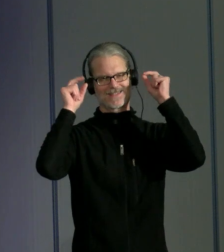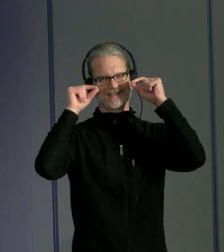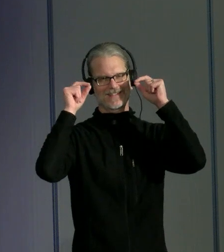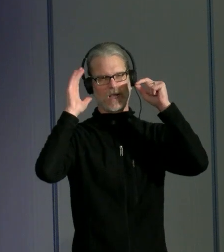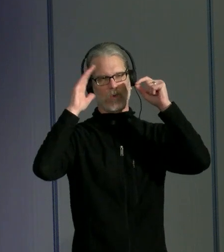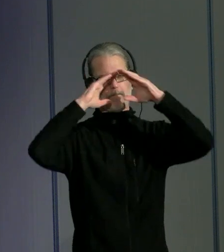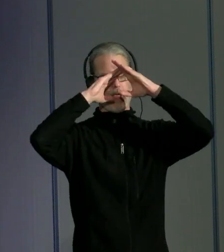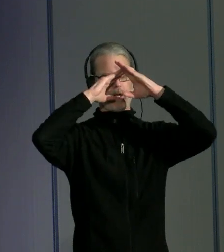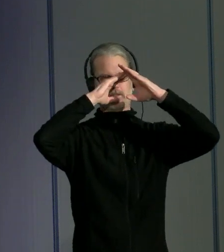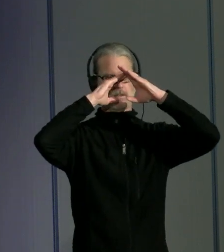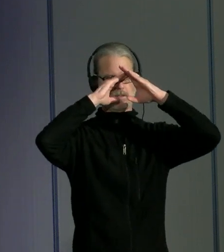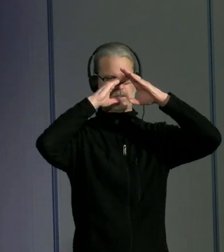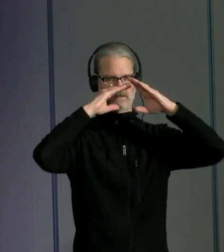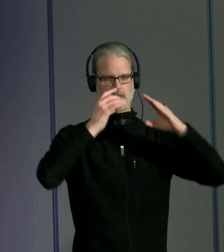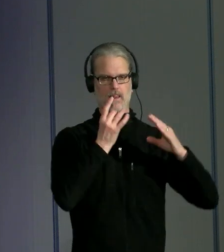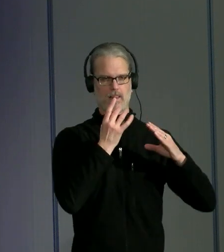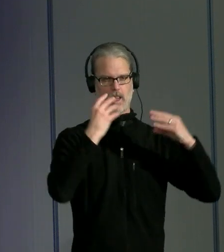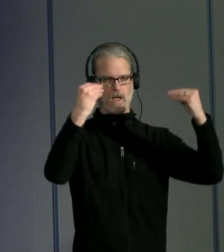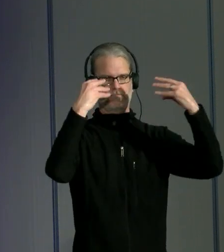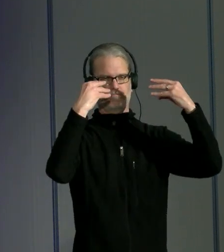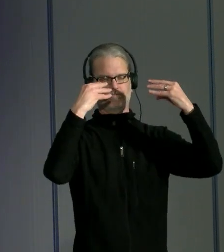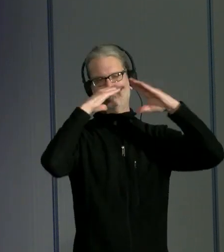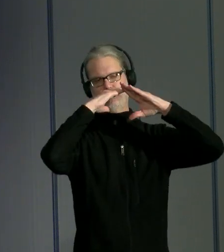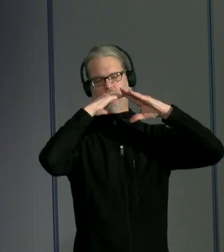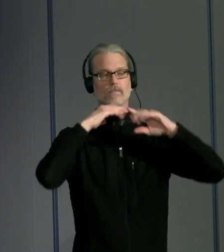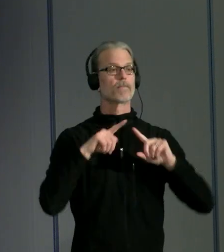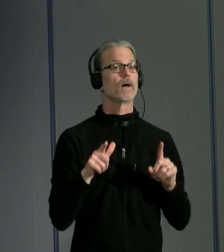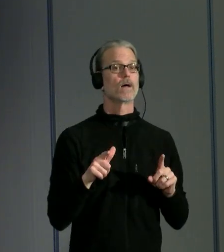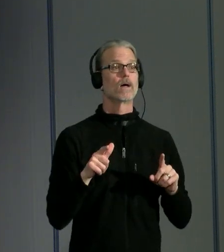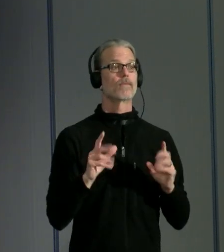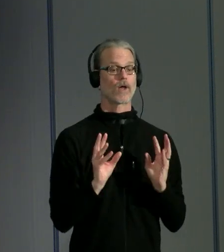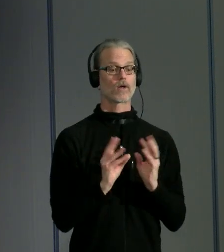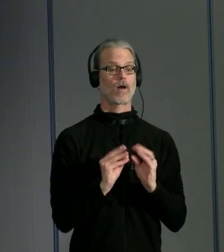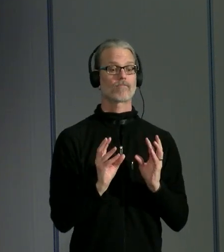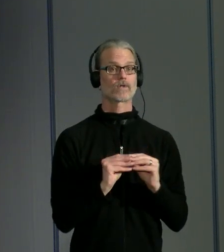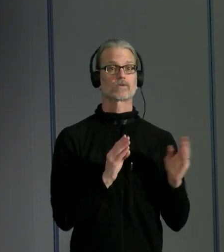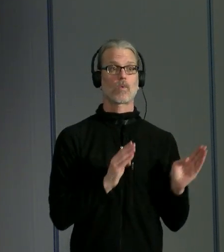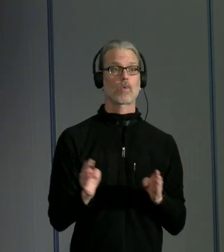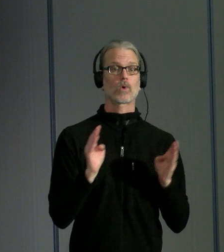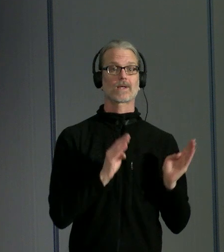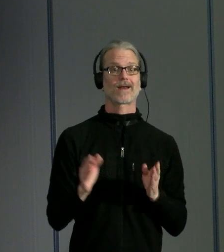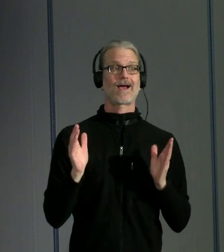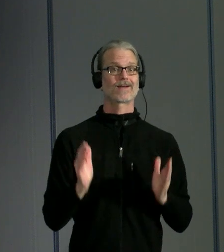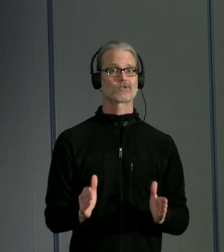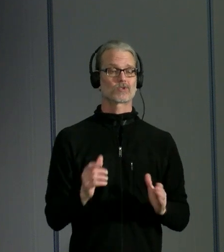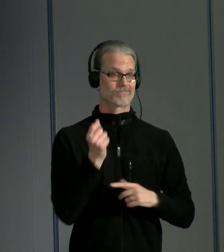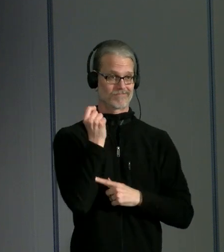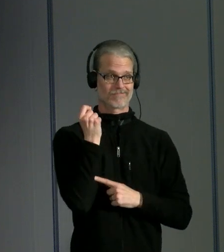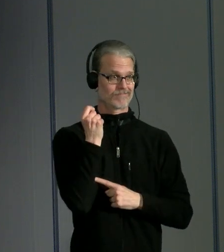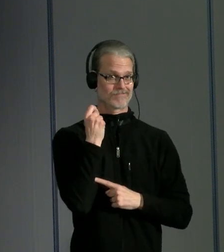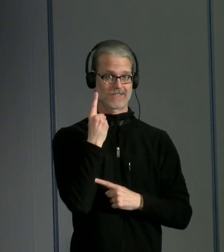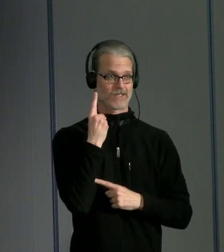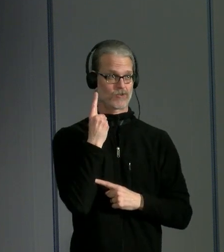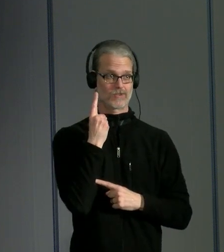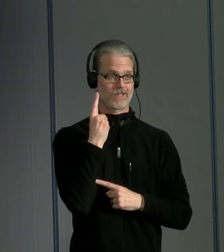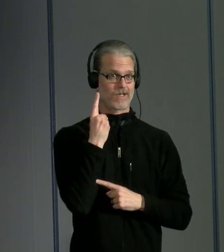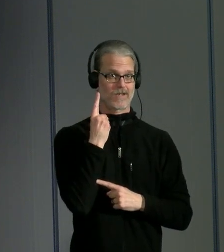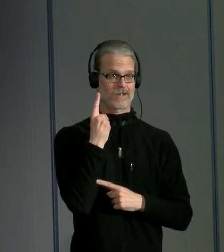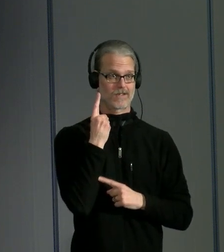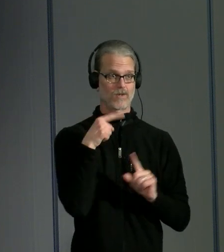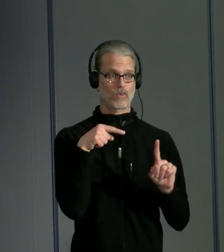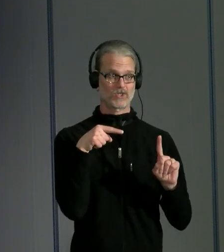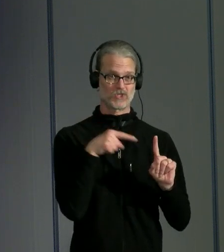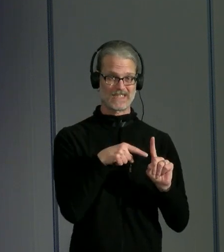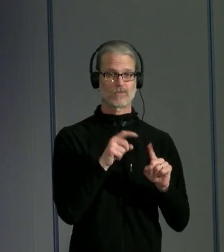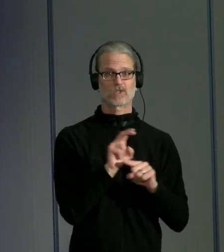light spectrum. But the conference organizers didn't understand what she